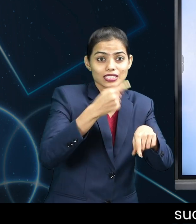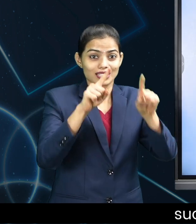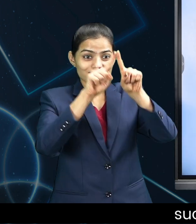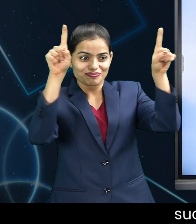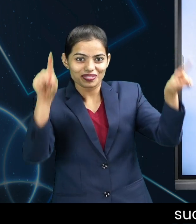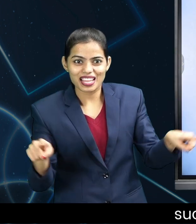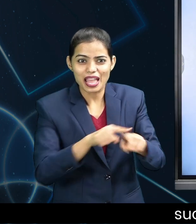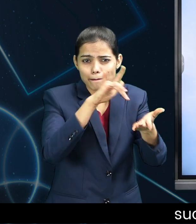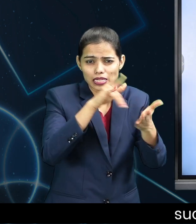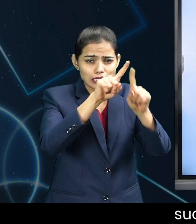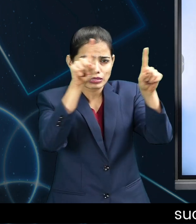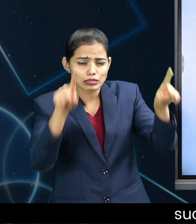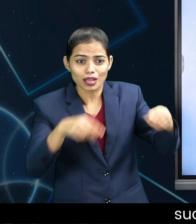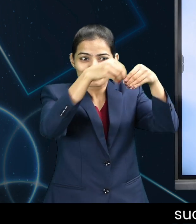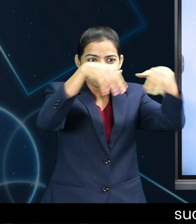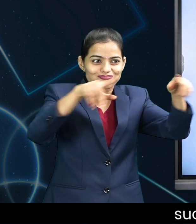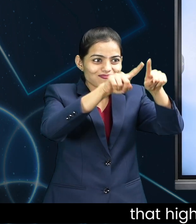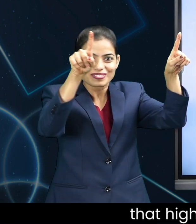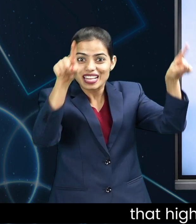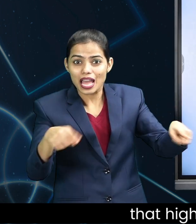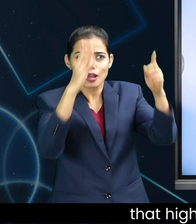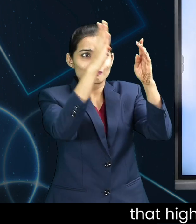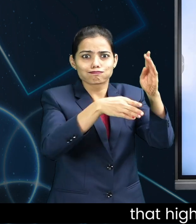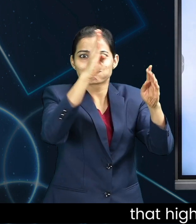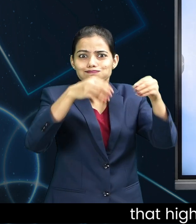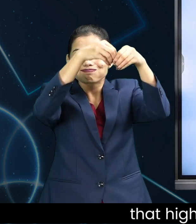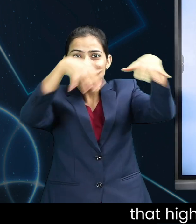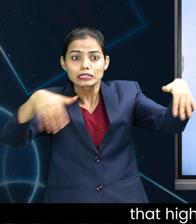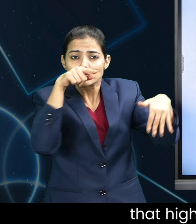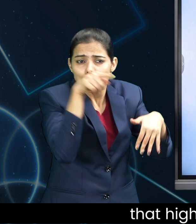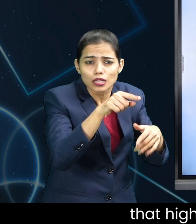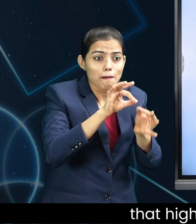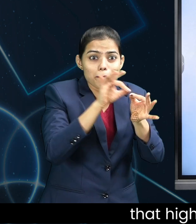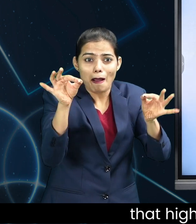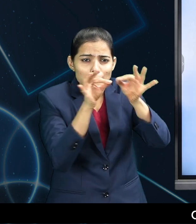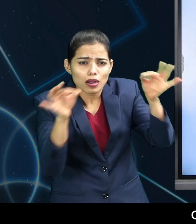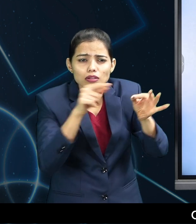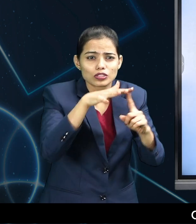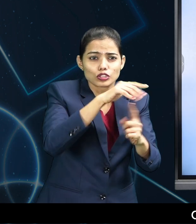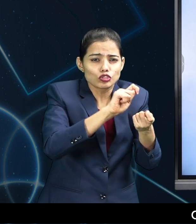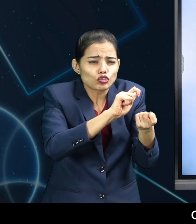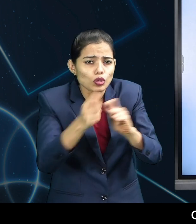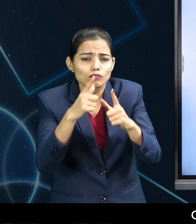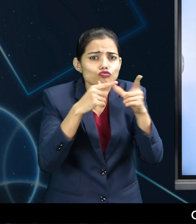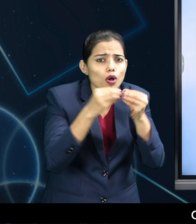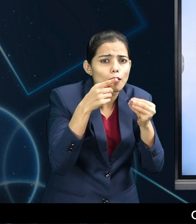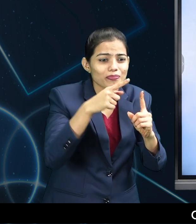such as creating tables or charts that highlight trend in job satisfaction levels across different departments.